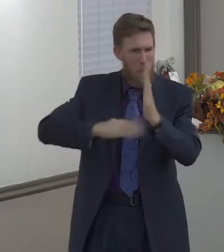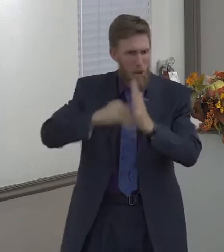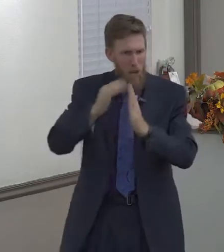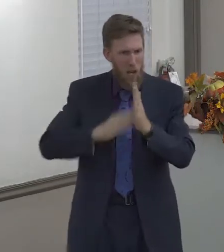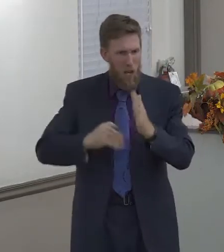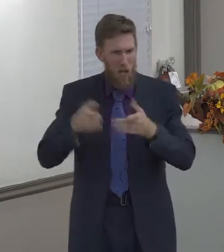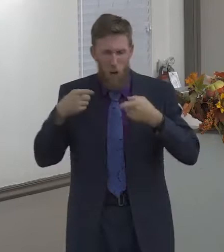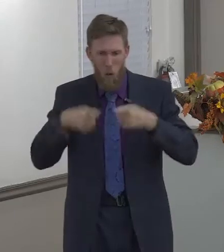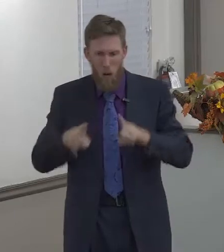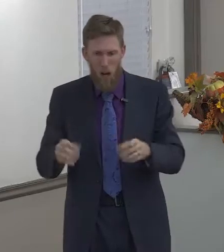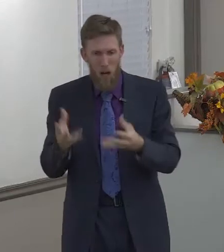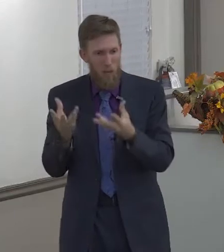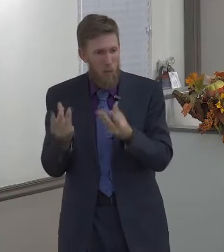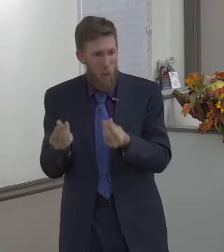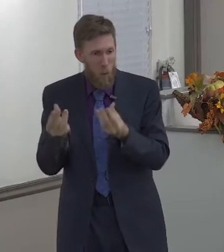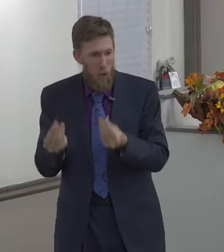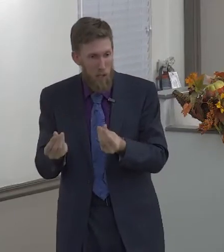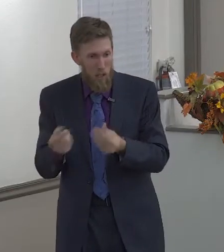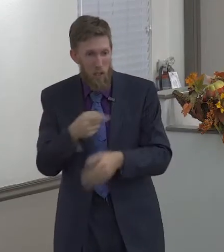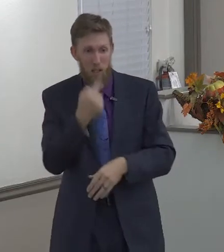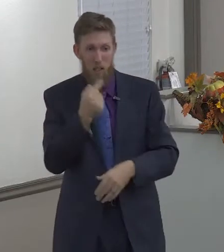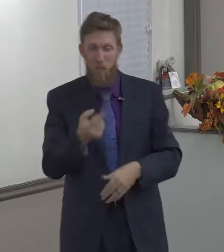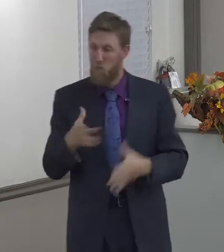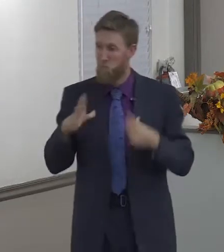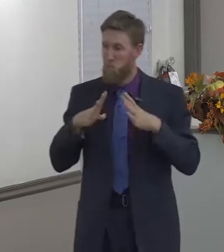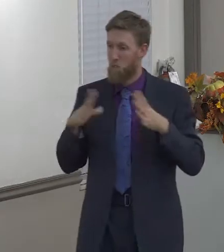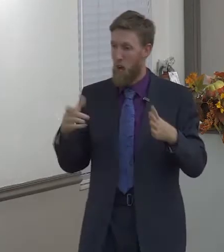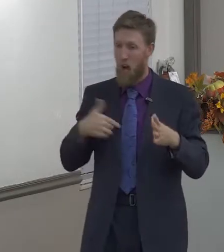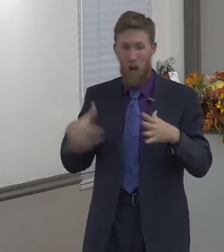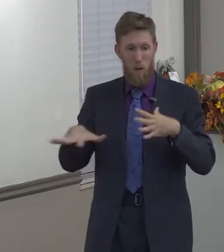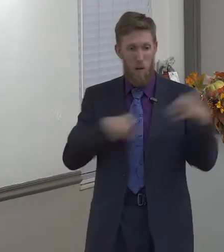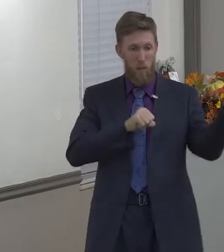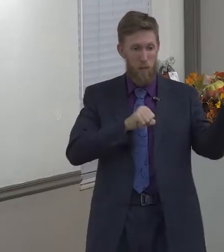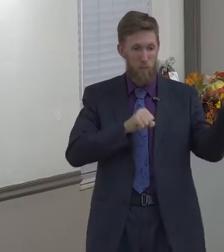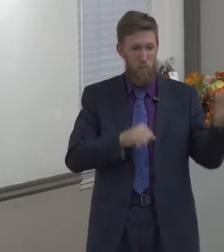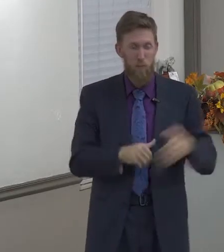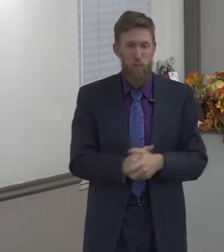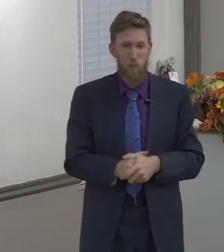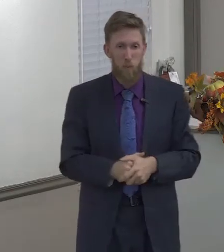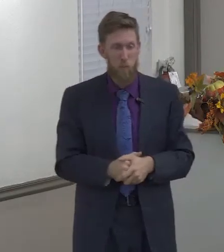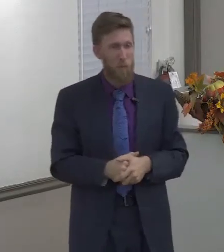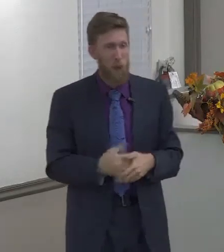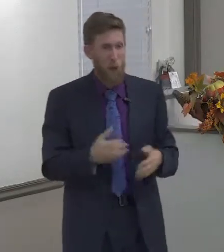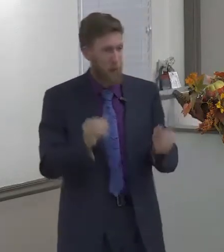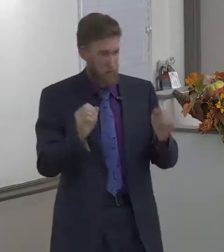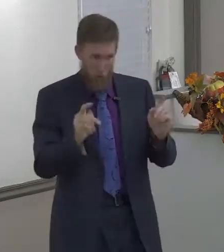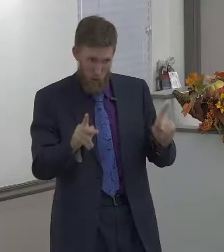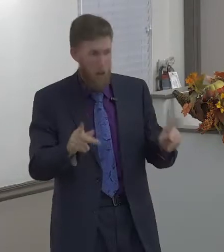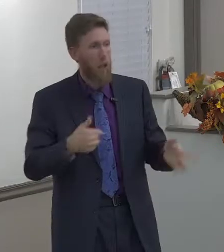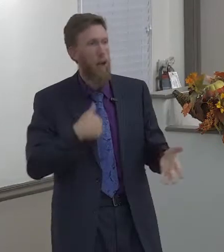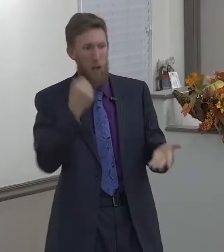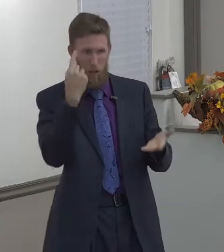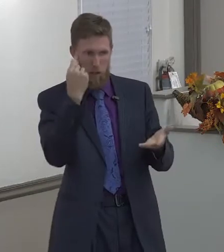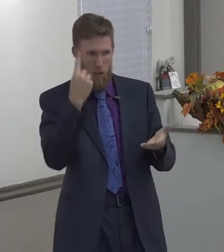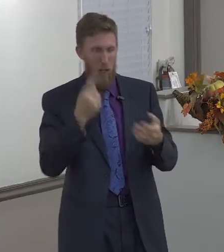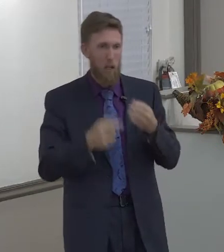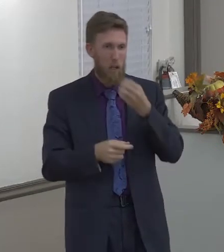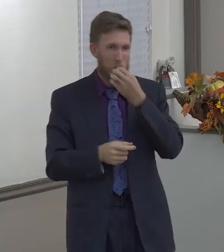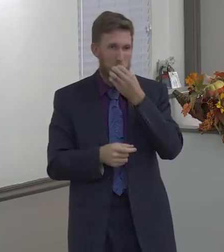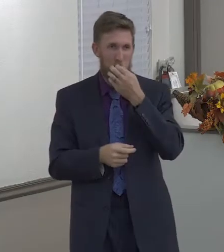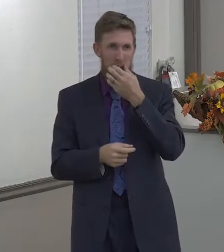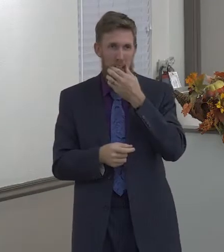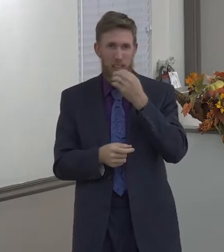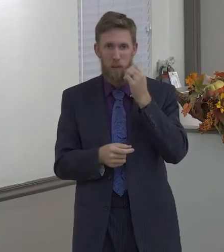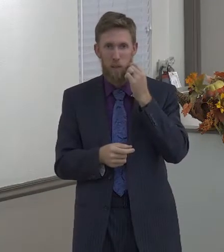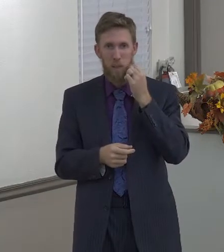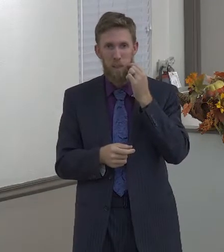too if I were you. He didn't want to do half the job. You say, what's the point of this story? The point is, we all have different talents. We all have a